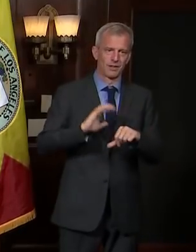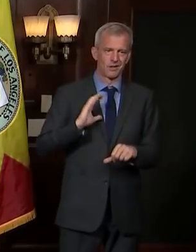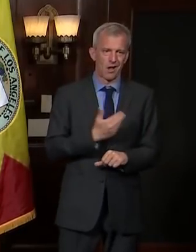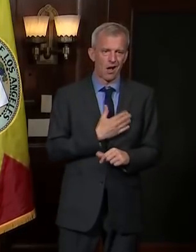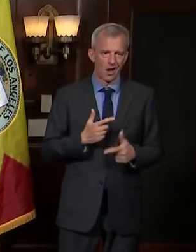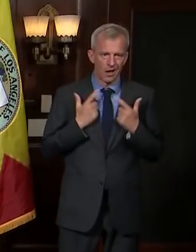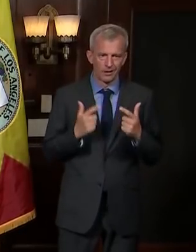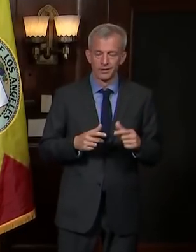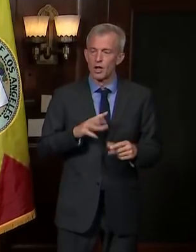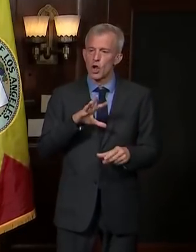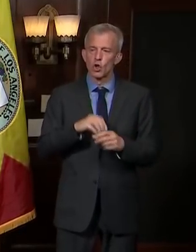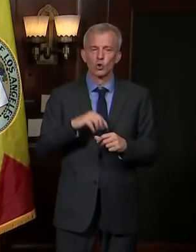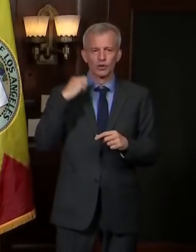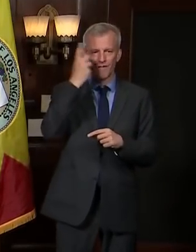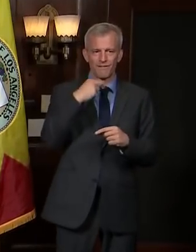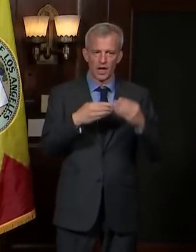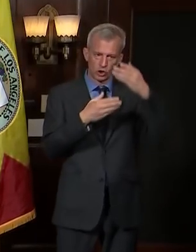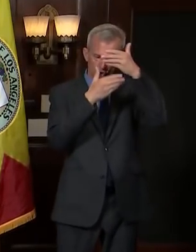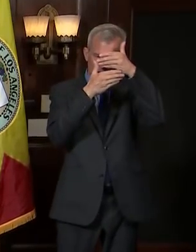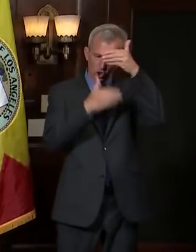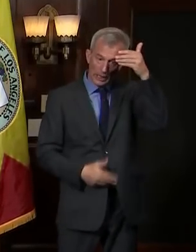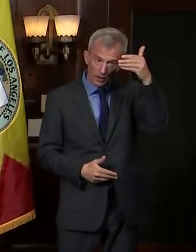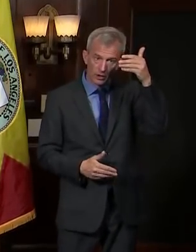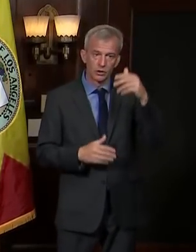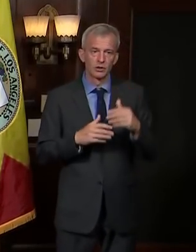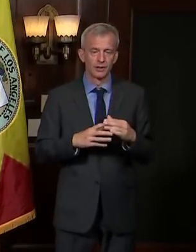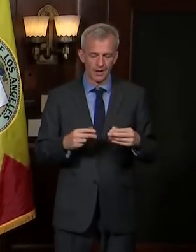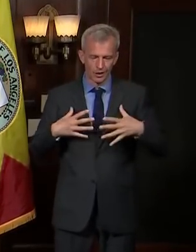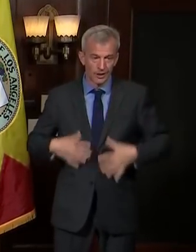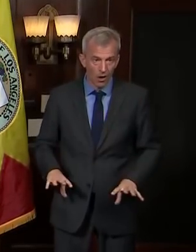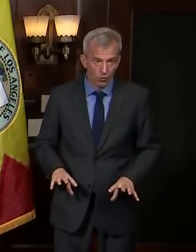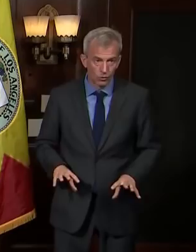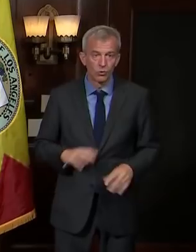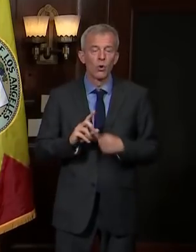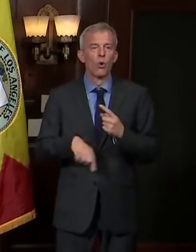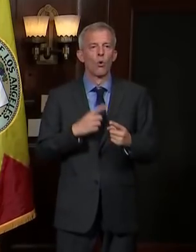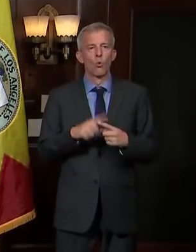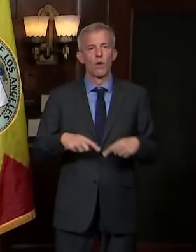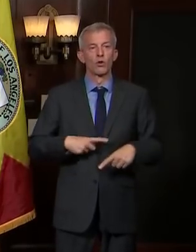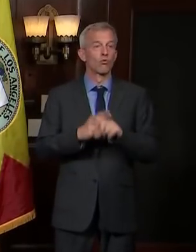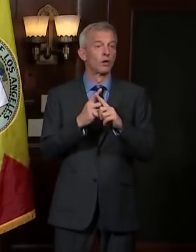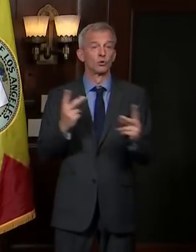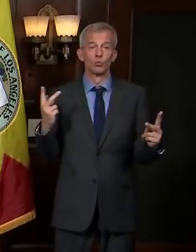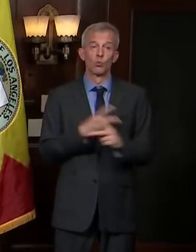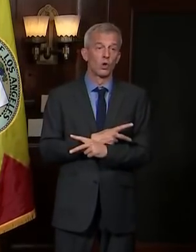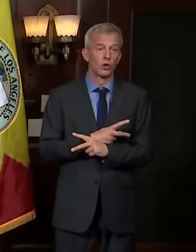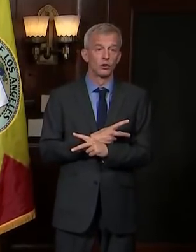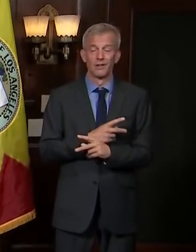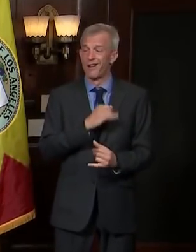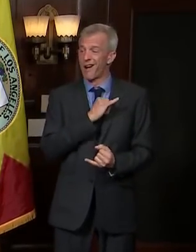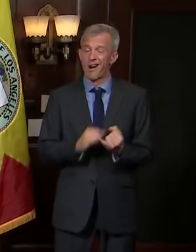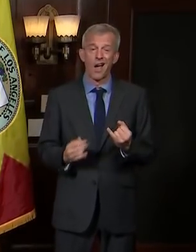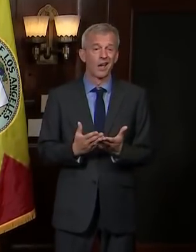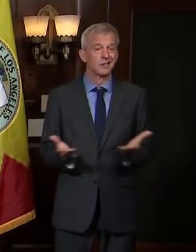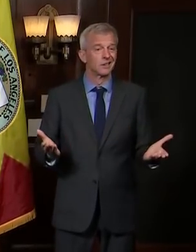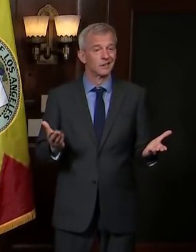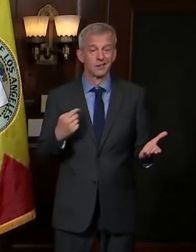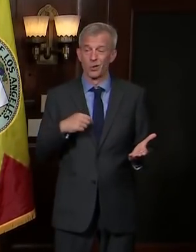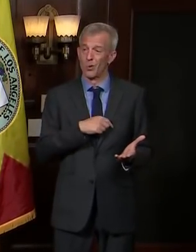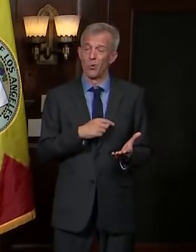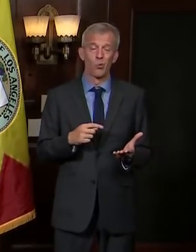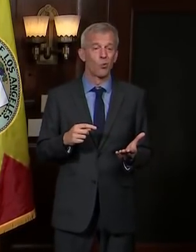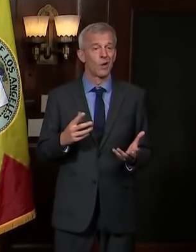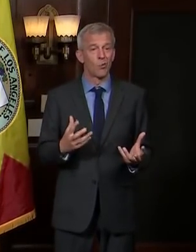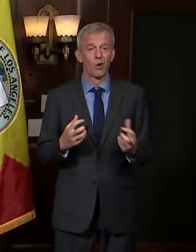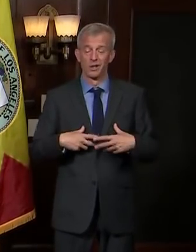face shields and gowns. And when the crisis gets worse, the last thing we want is for them not to have the